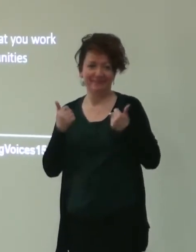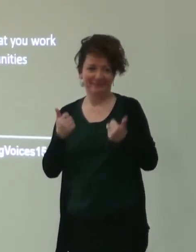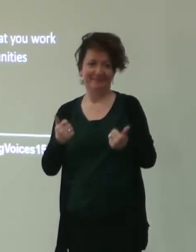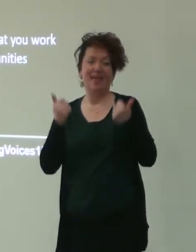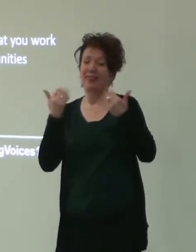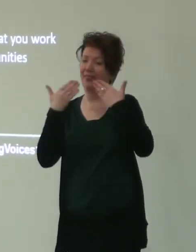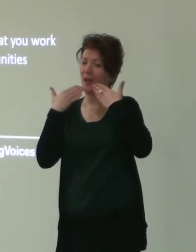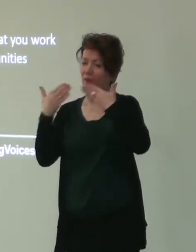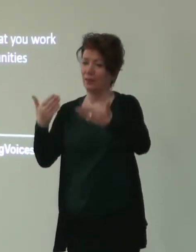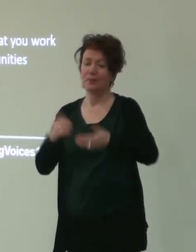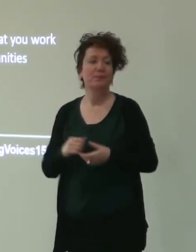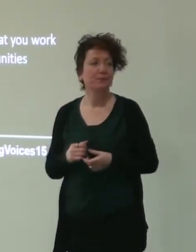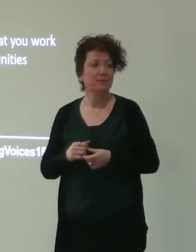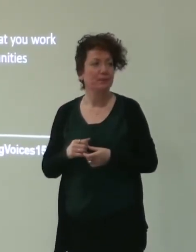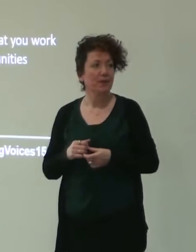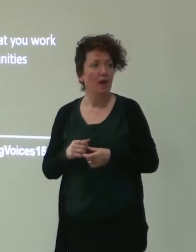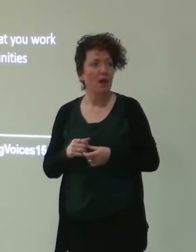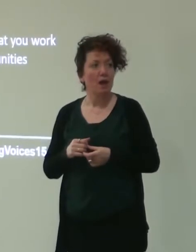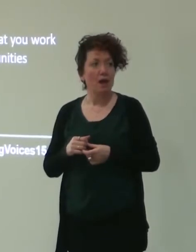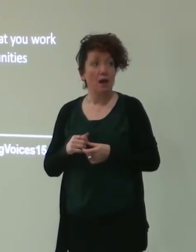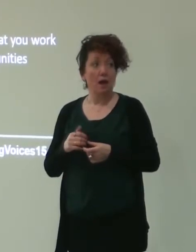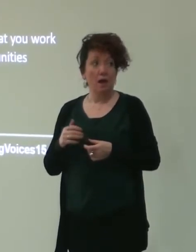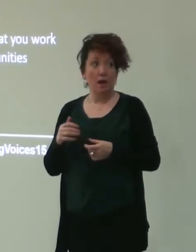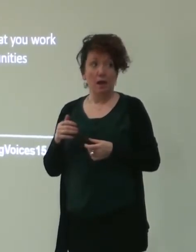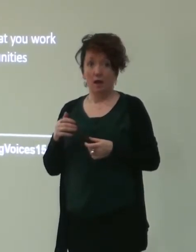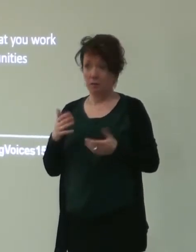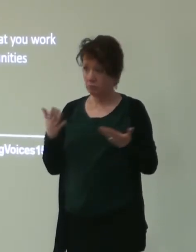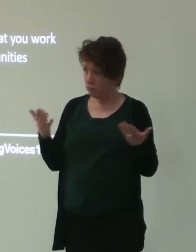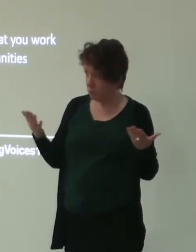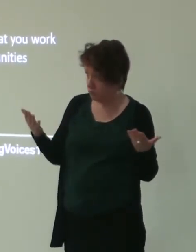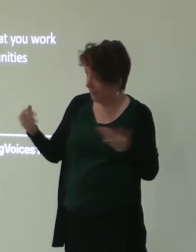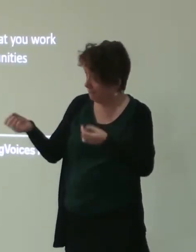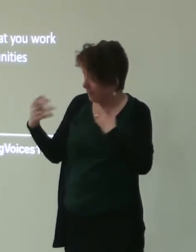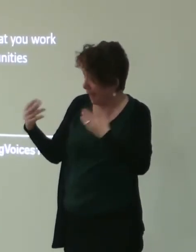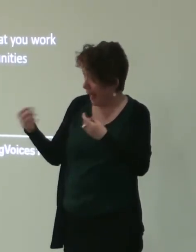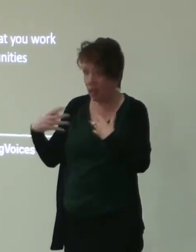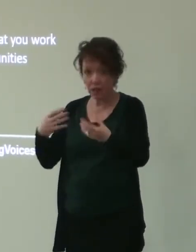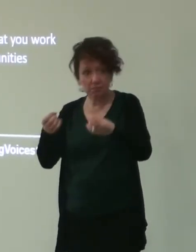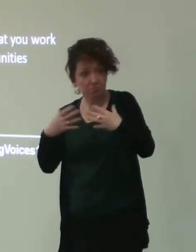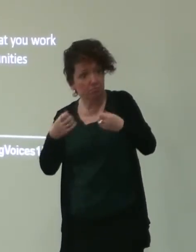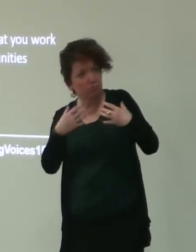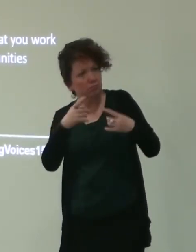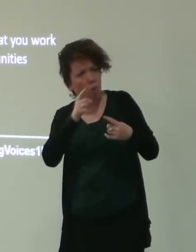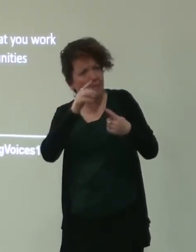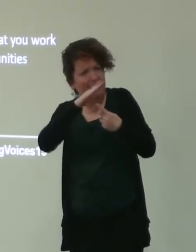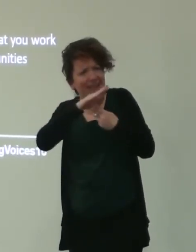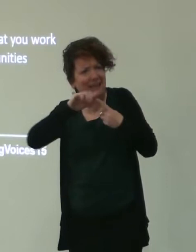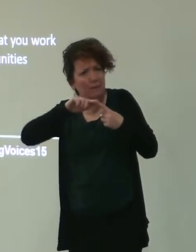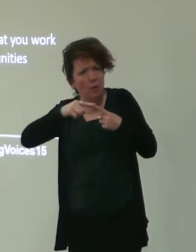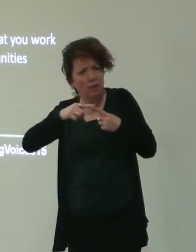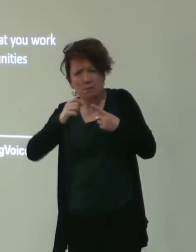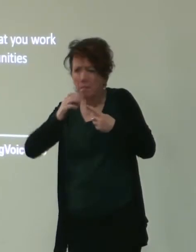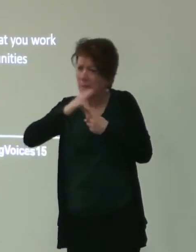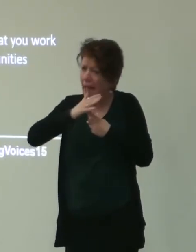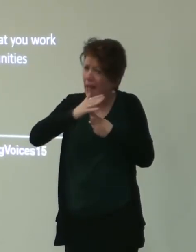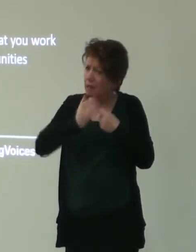Fantastic. Thank you very much for that. I'd just, again, like to invite you to feed back on some of those key points. What were the main things that